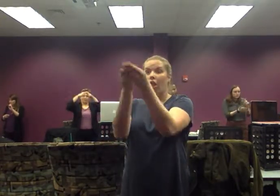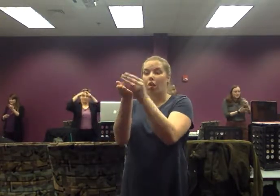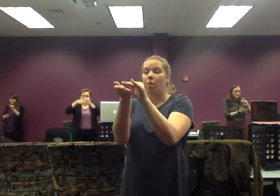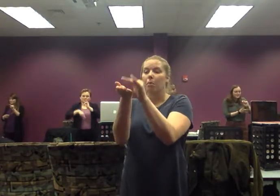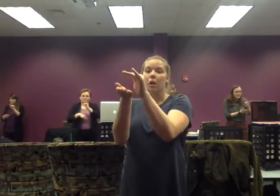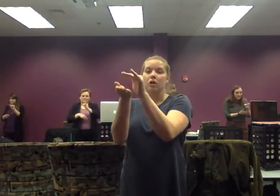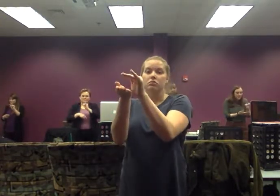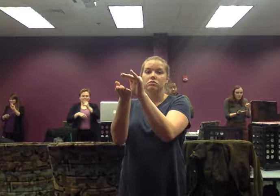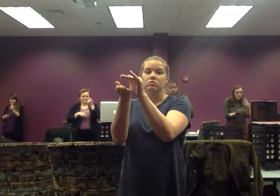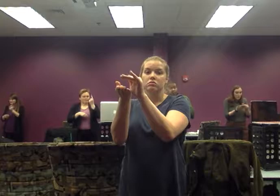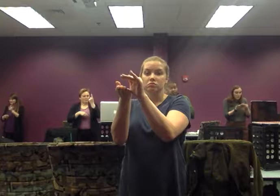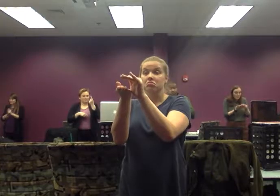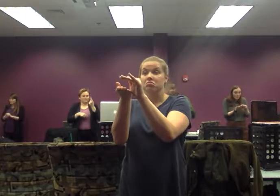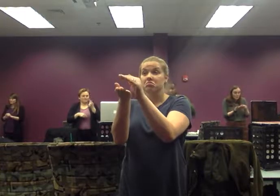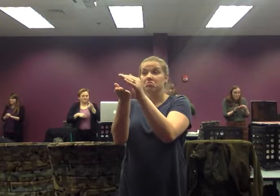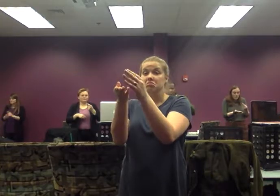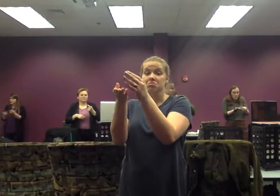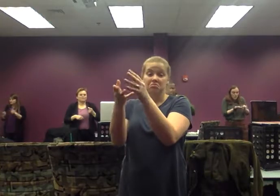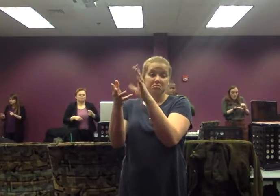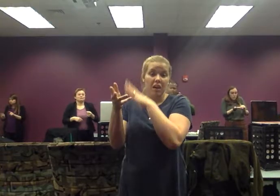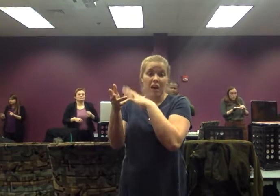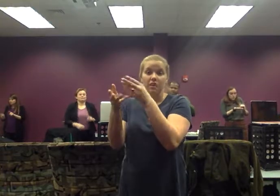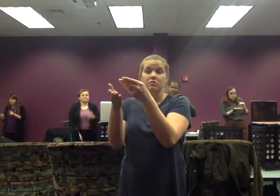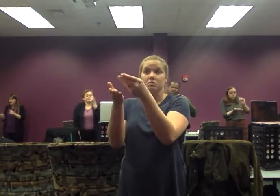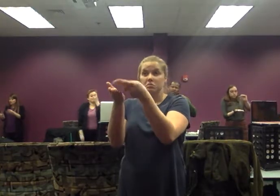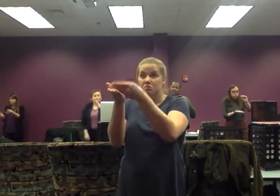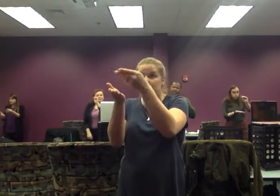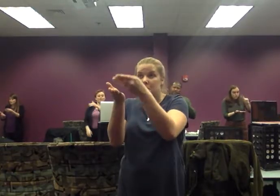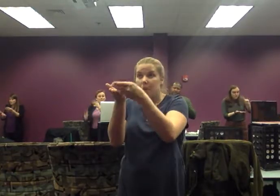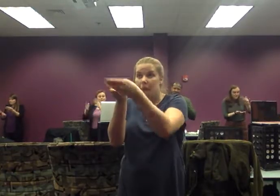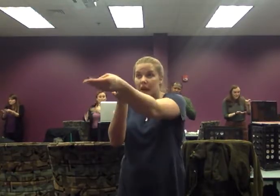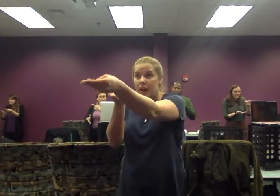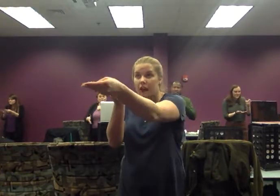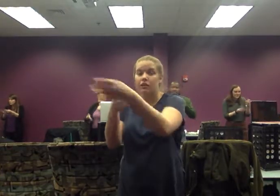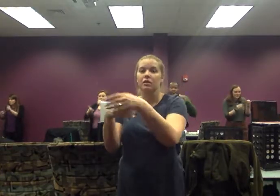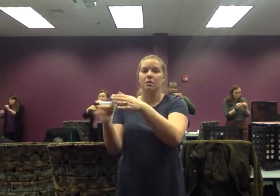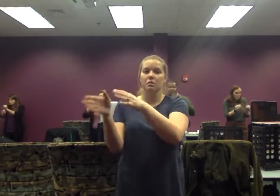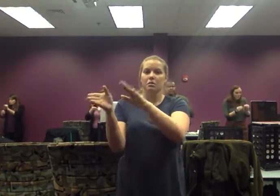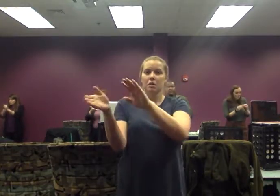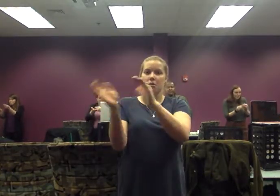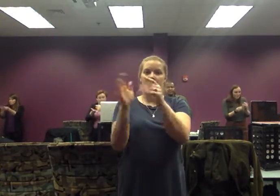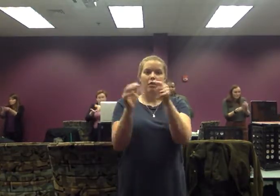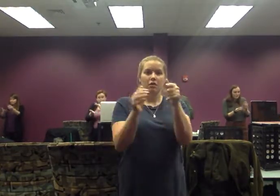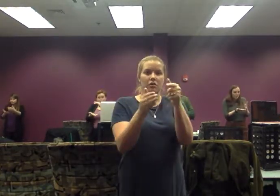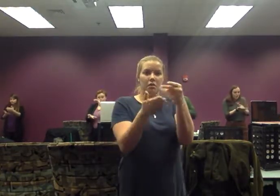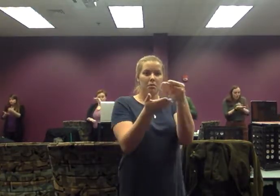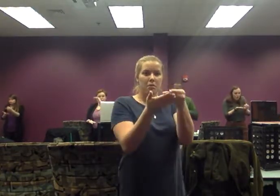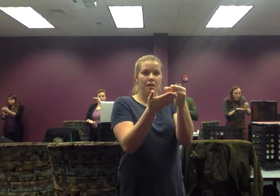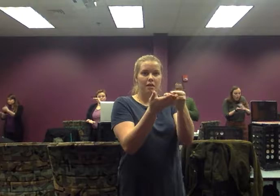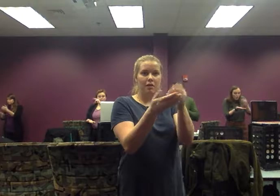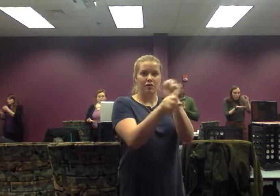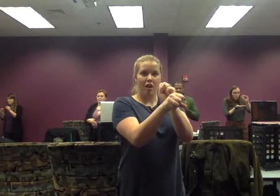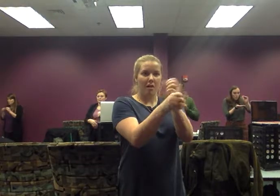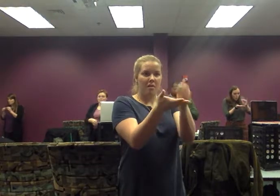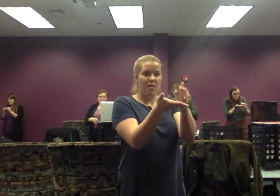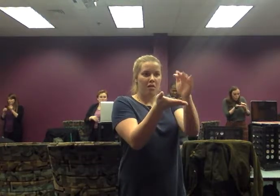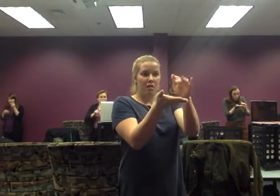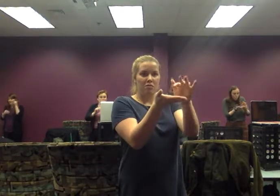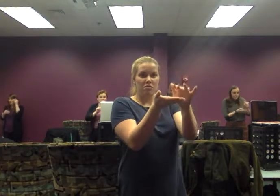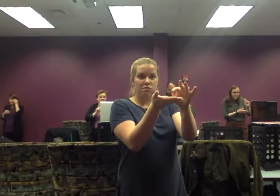might say, in recognition of the fact that that person is profiting from the culture of the society more than others. So they would have